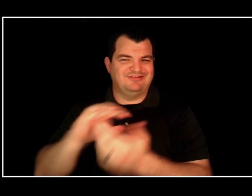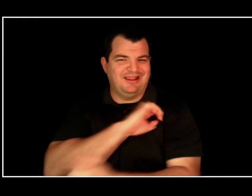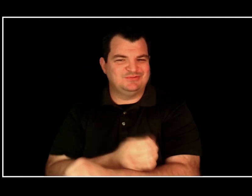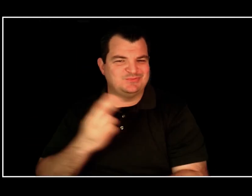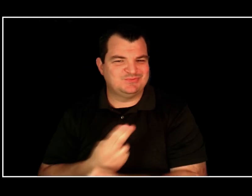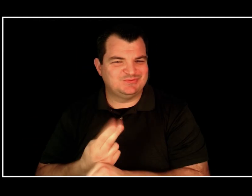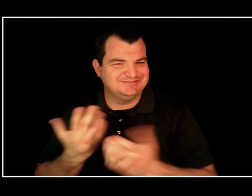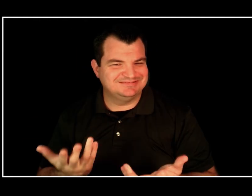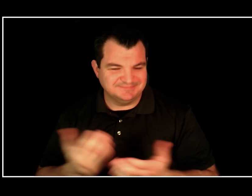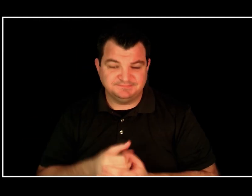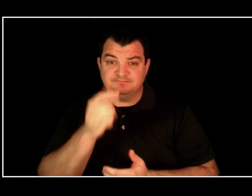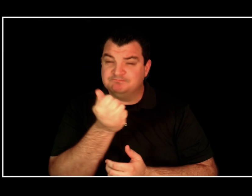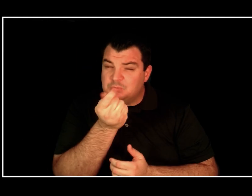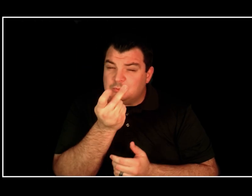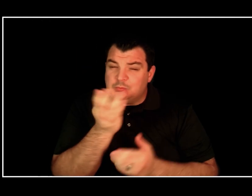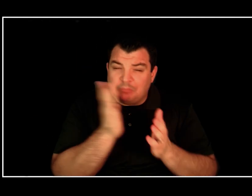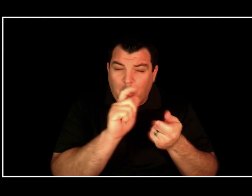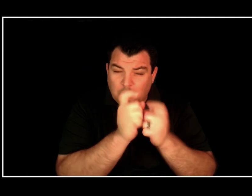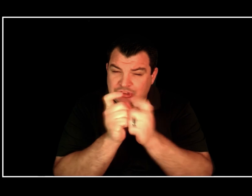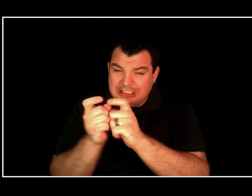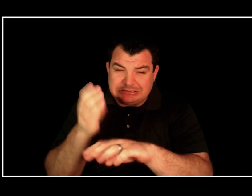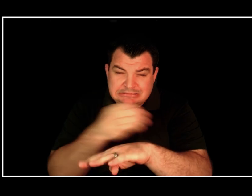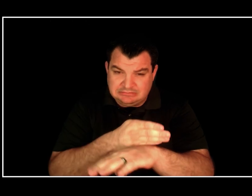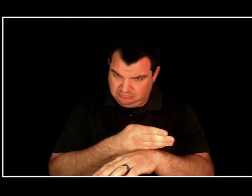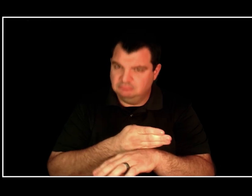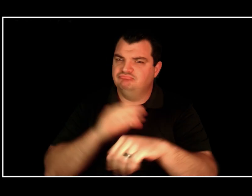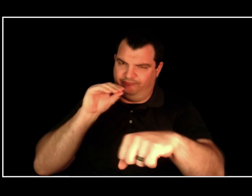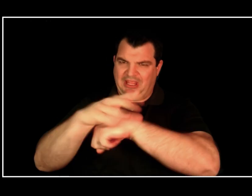come. A few small changes can make a big difference.